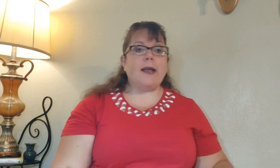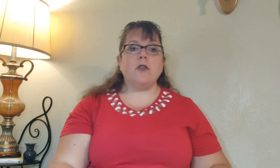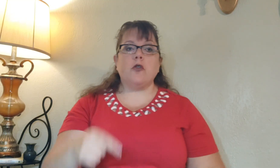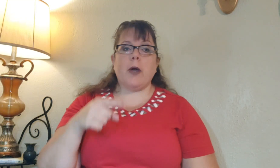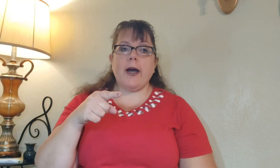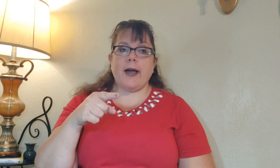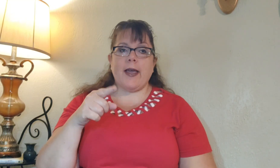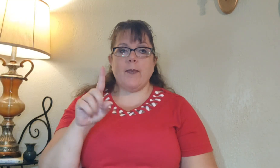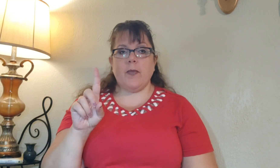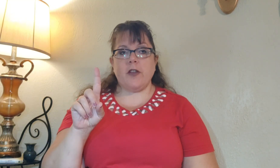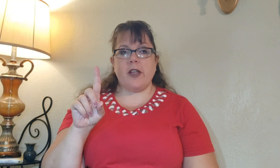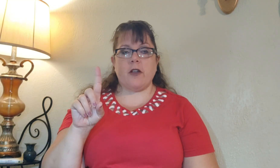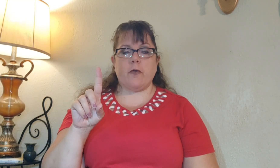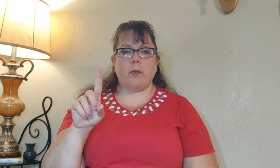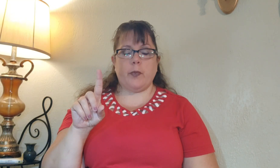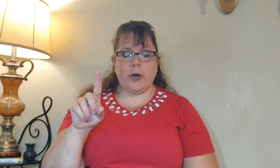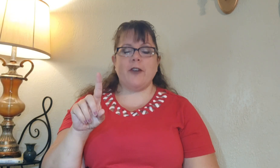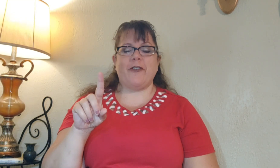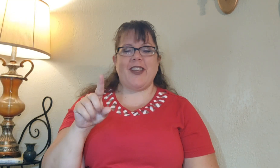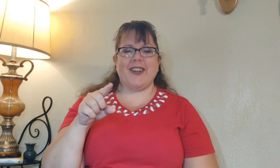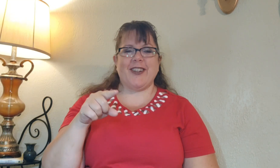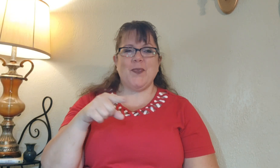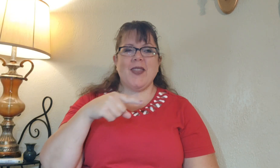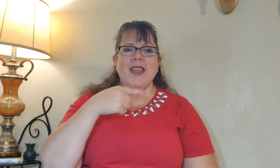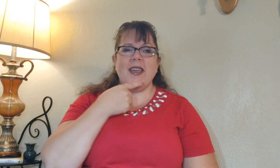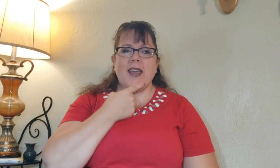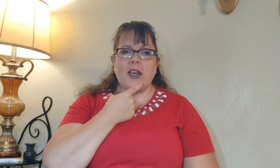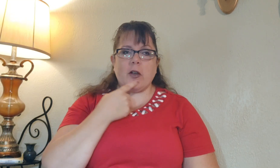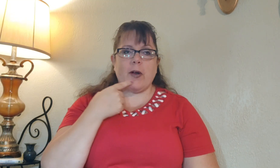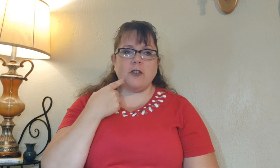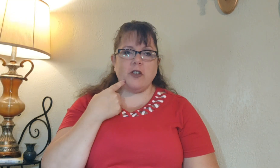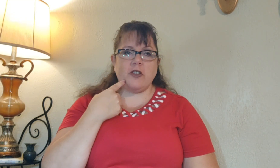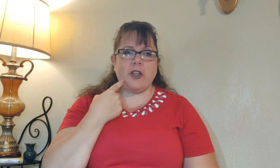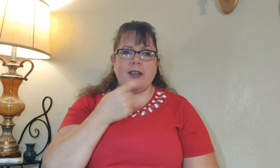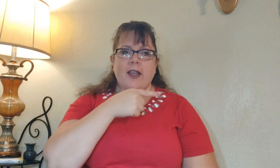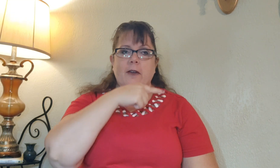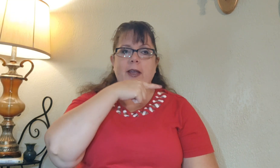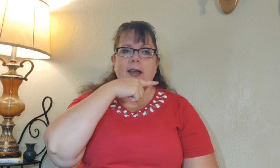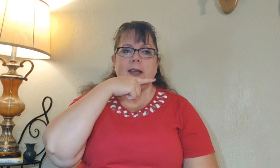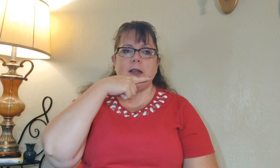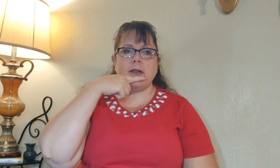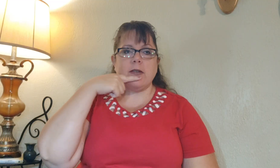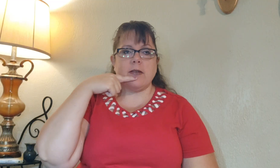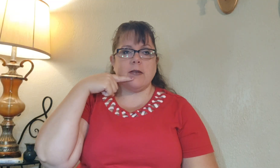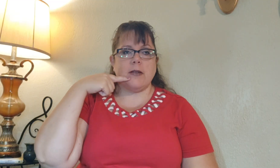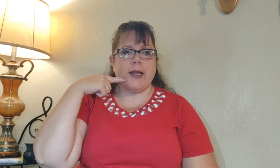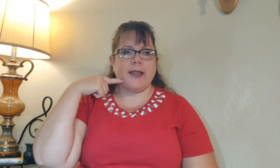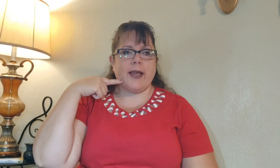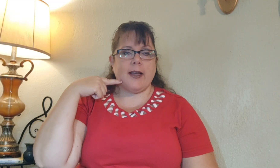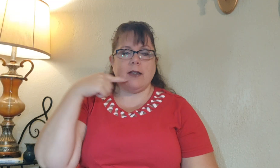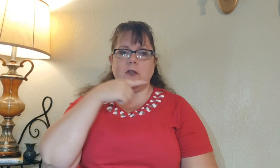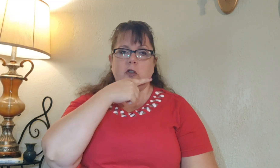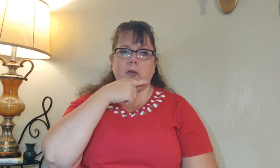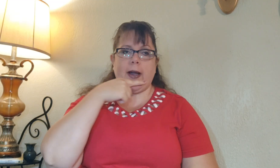And dry, you take your pointer finger, and across your chin area is like that,